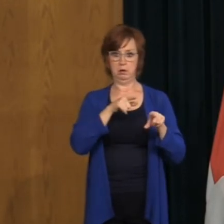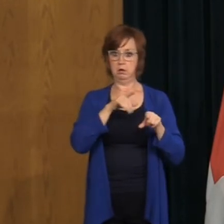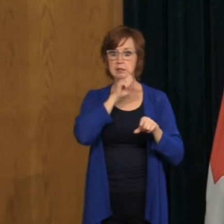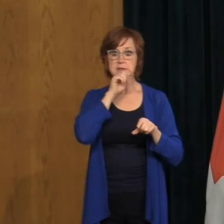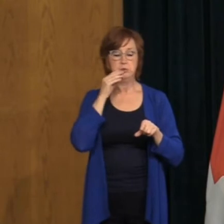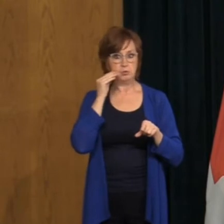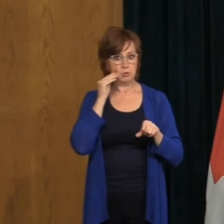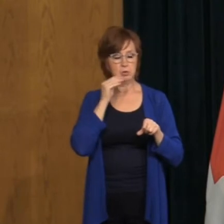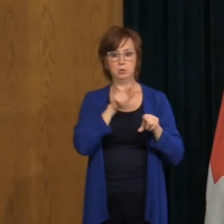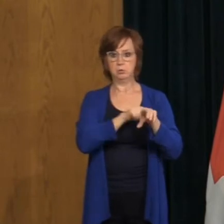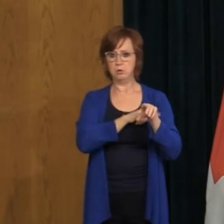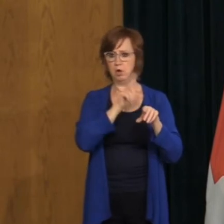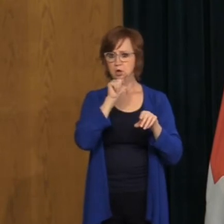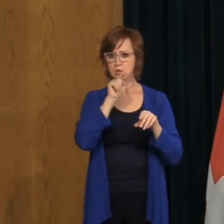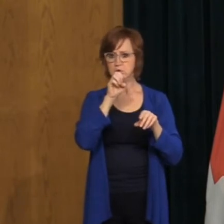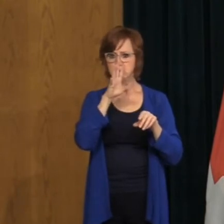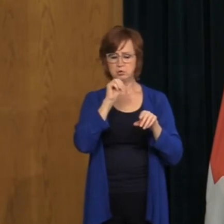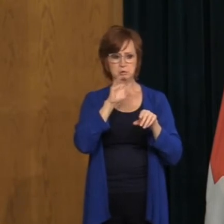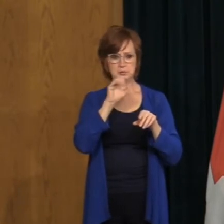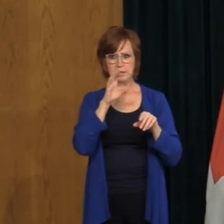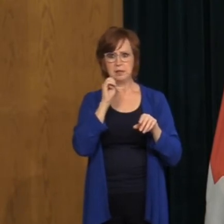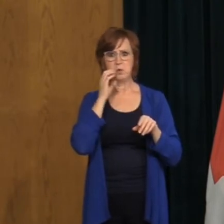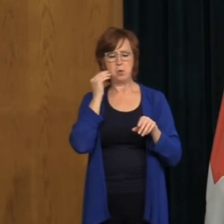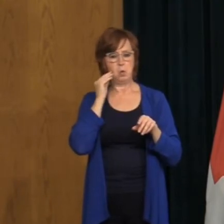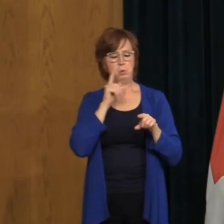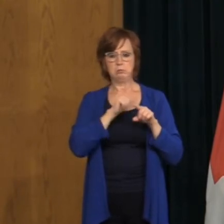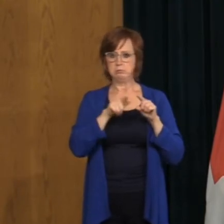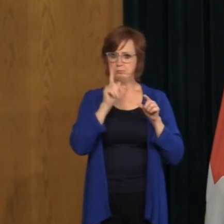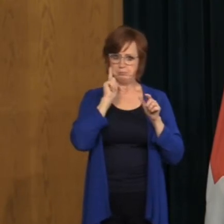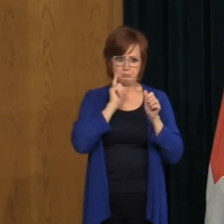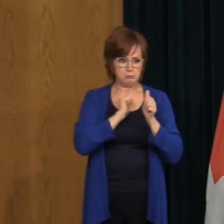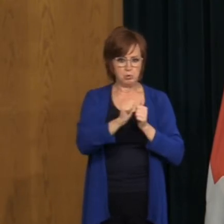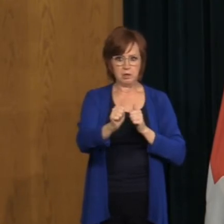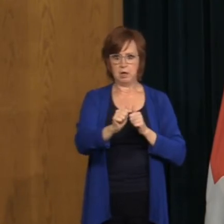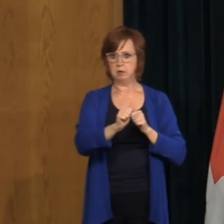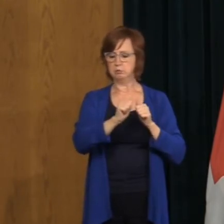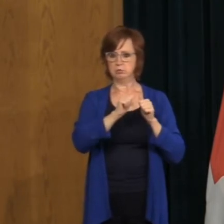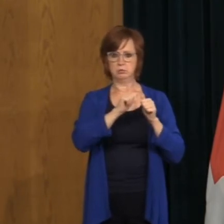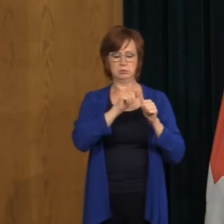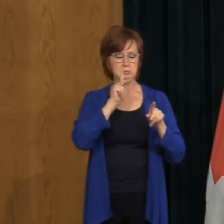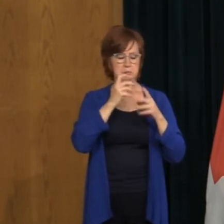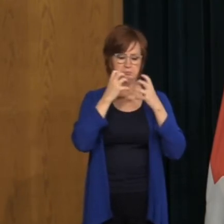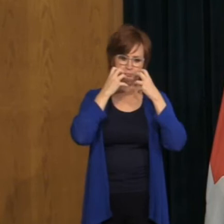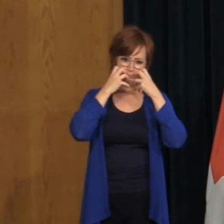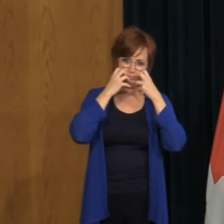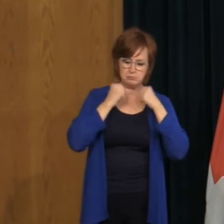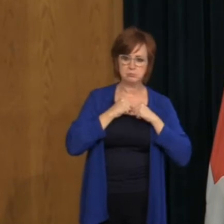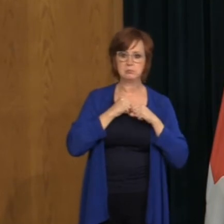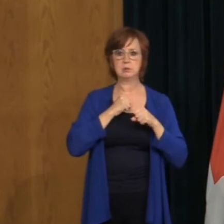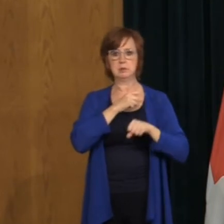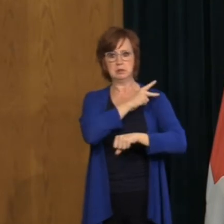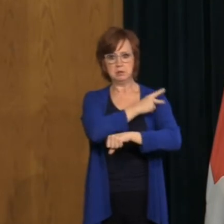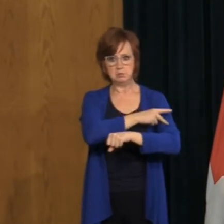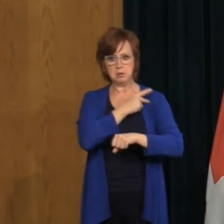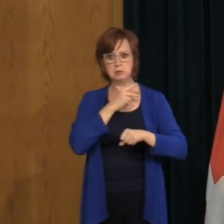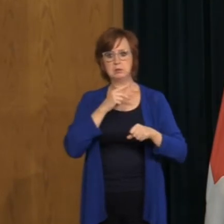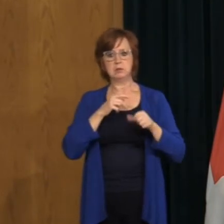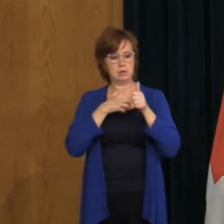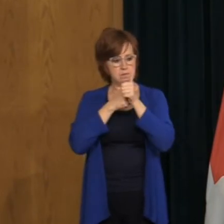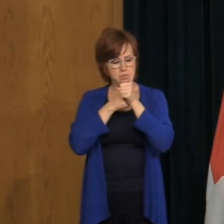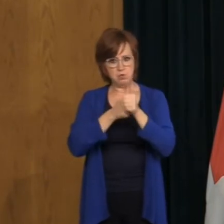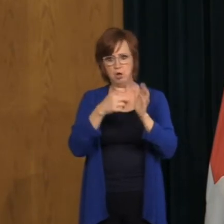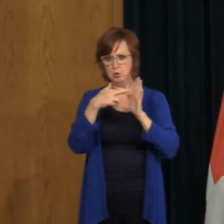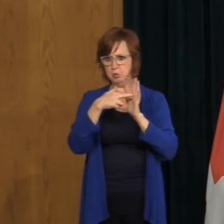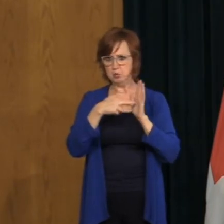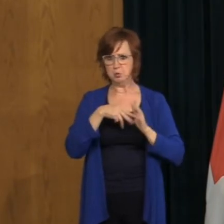our long-term care homes across this province that are adhering to the guidelines and to the standards that we have. And they are